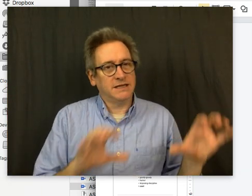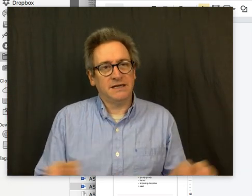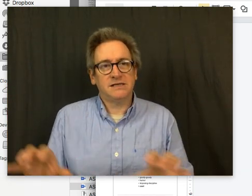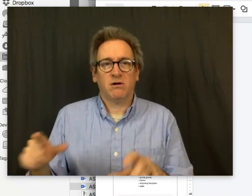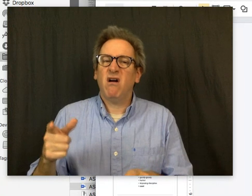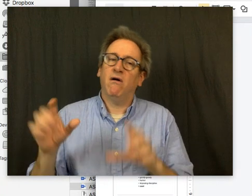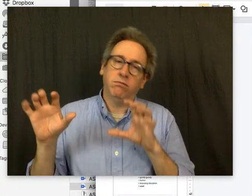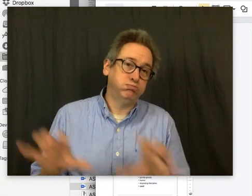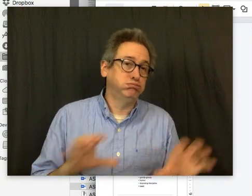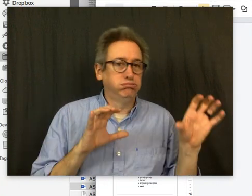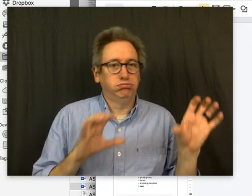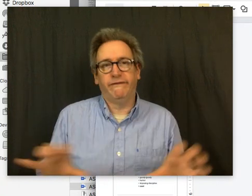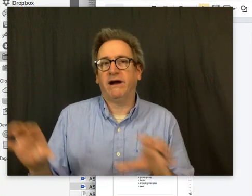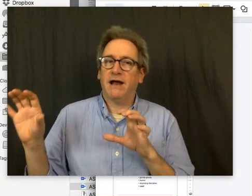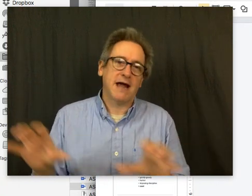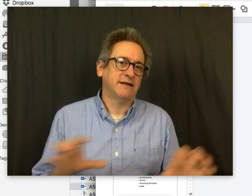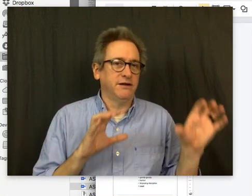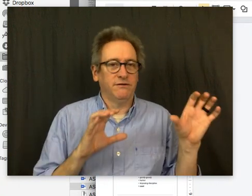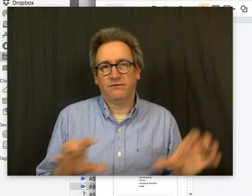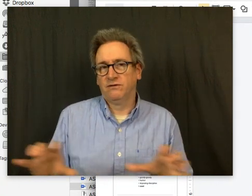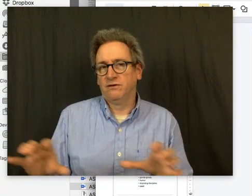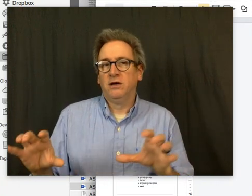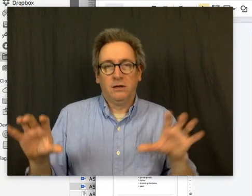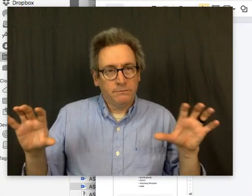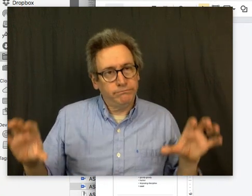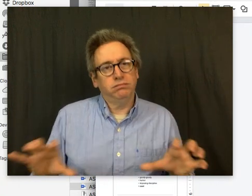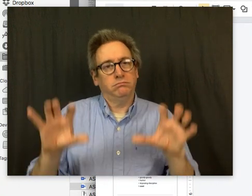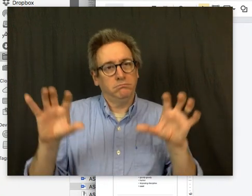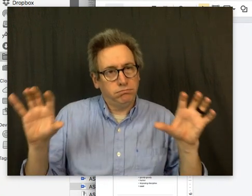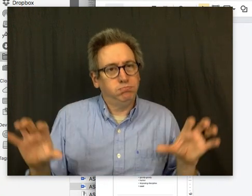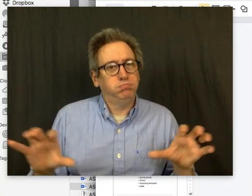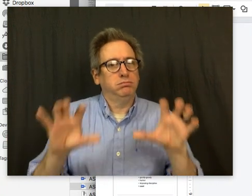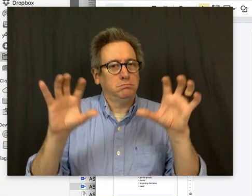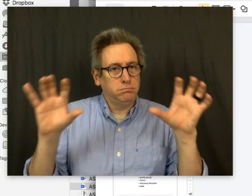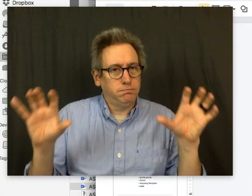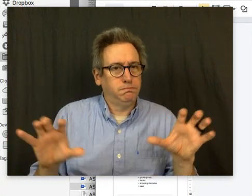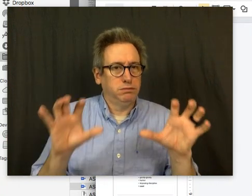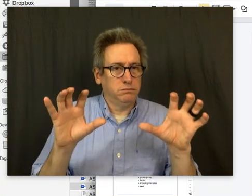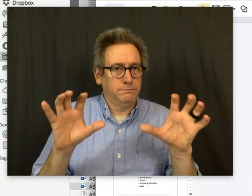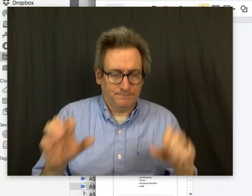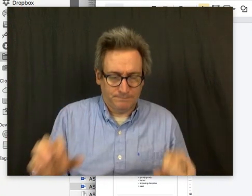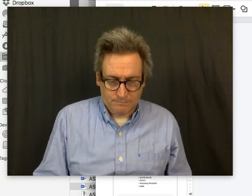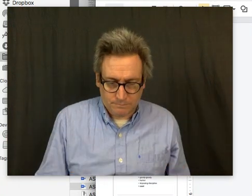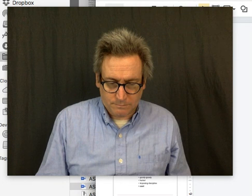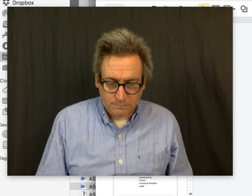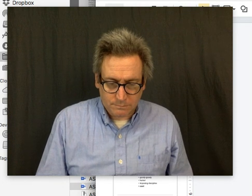sometimes like this where, oh, very active. Boom, boom, boom.